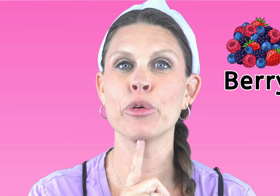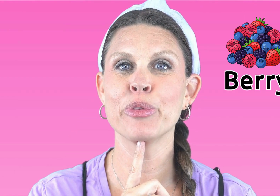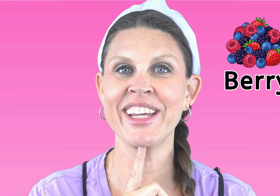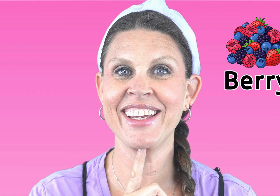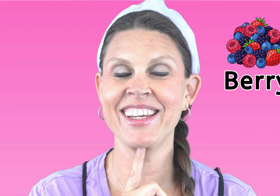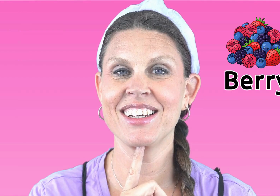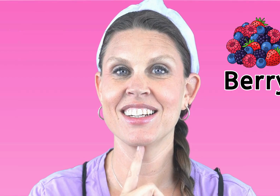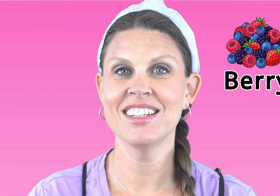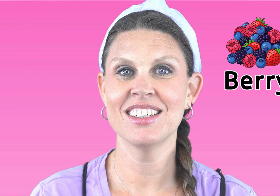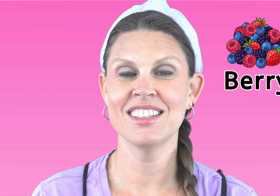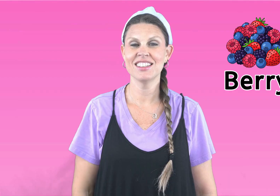berry,